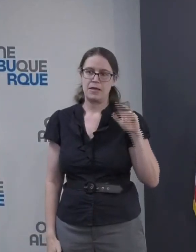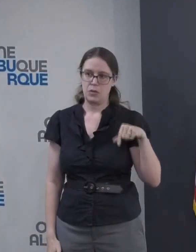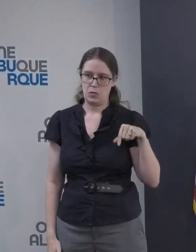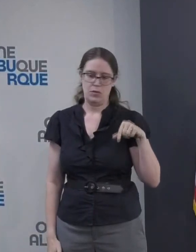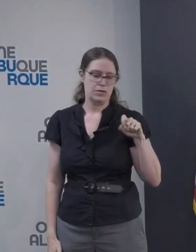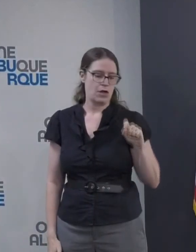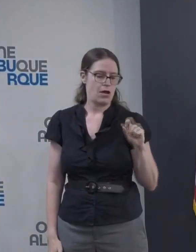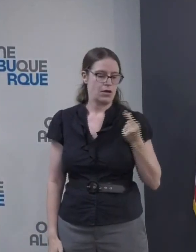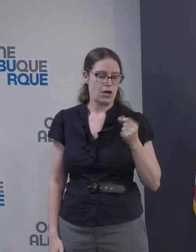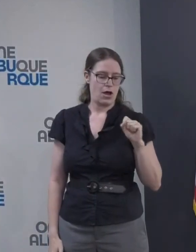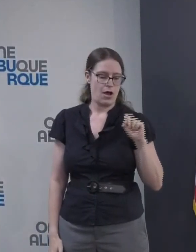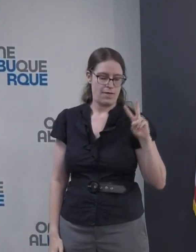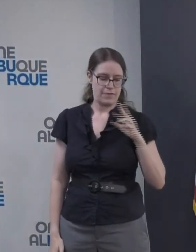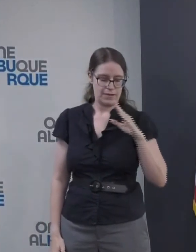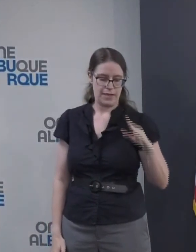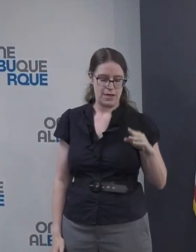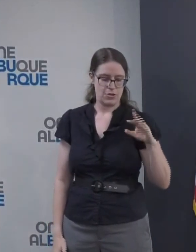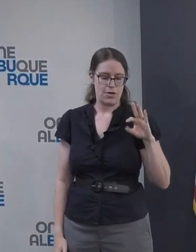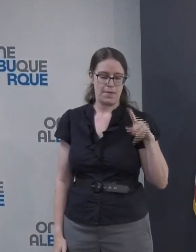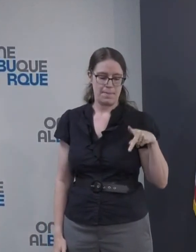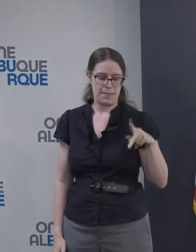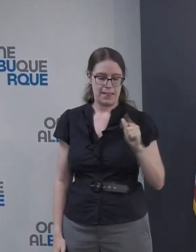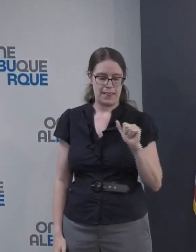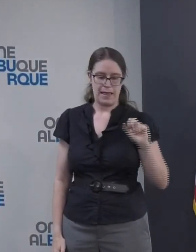cabq.gov/planning, or call us at